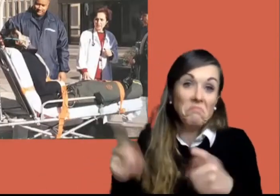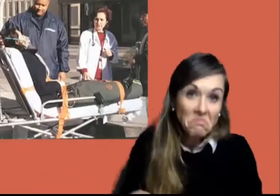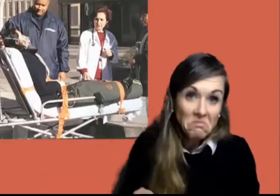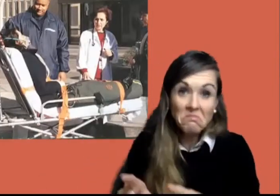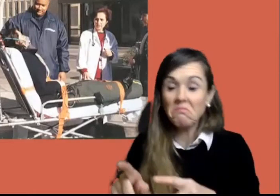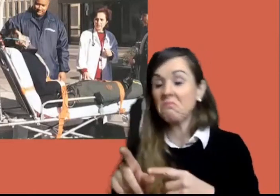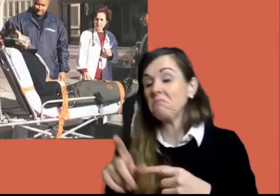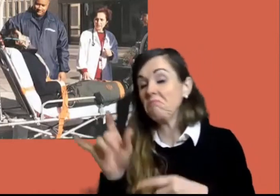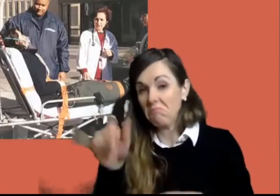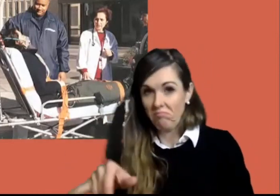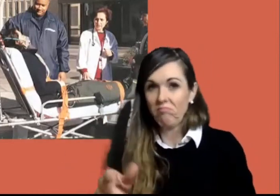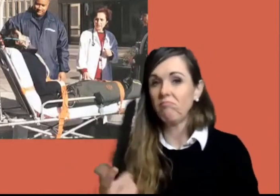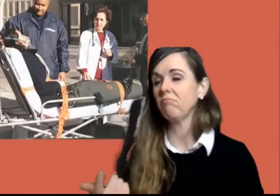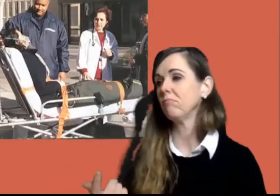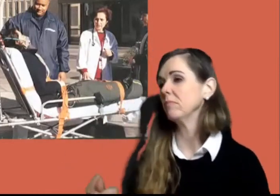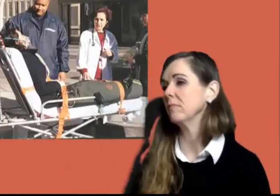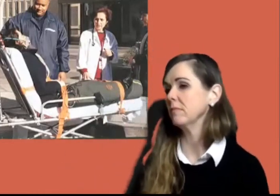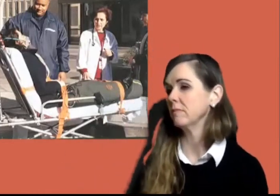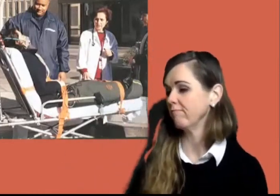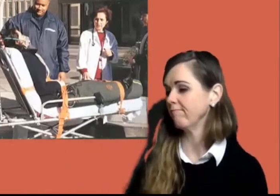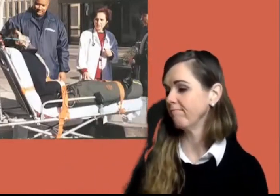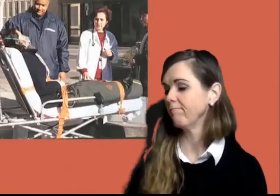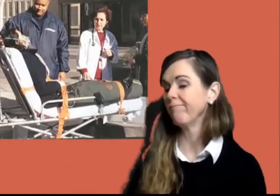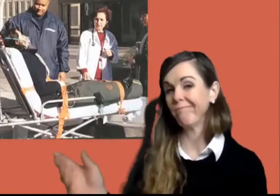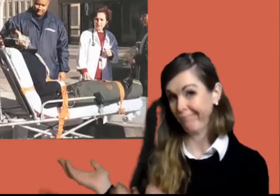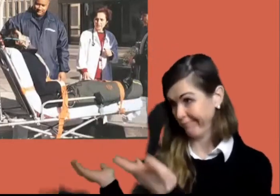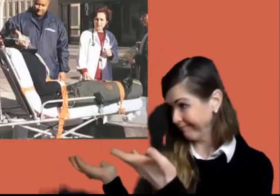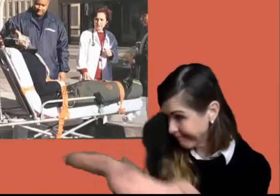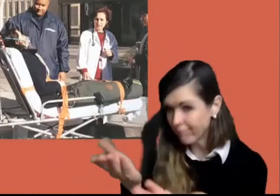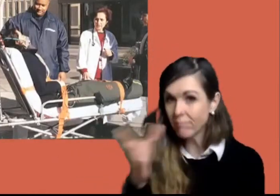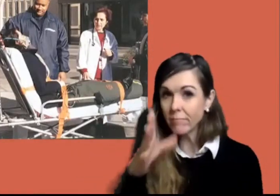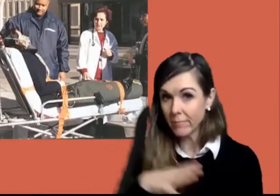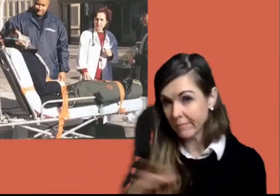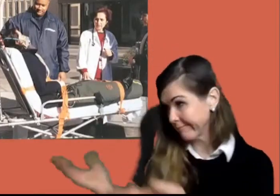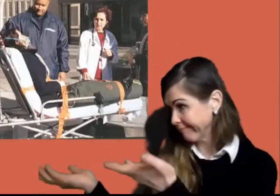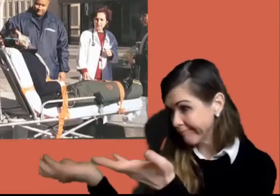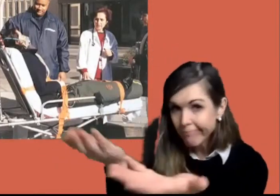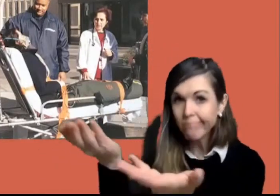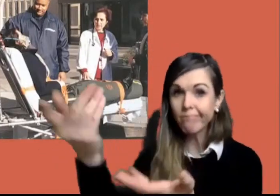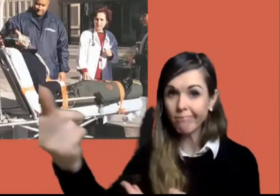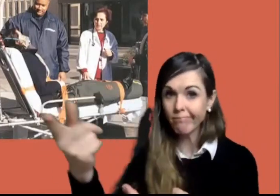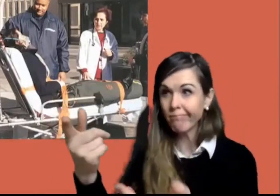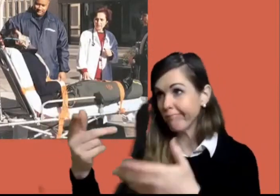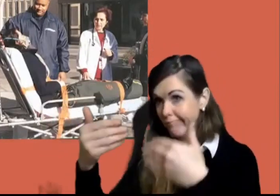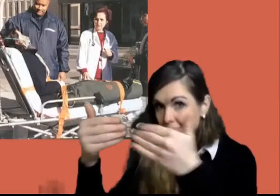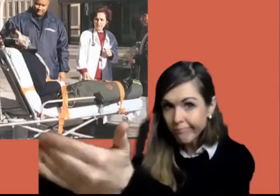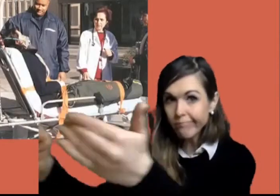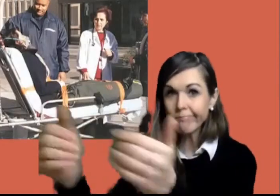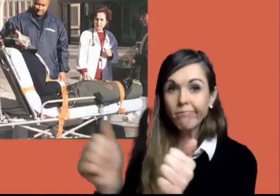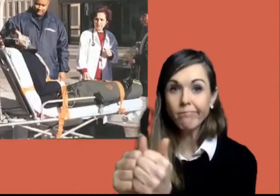go. Tony and Beatrice, we explain what happened.